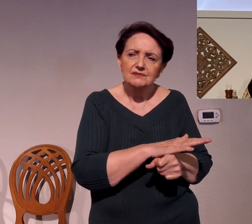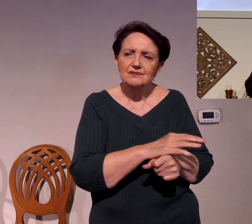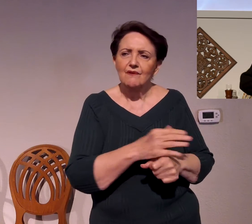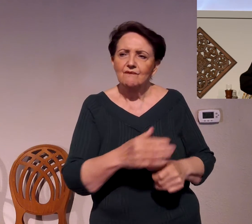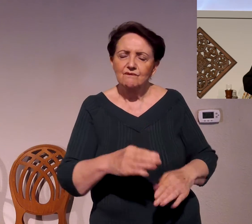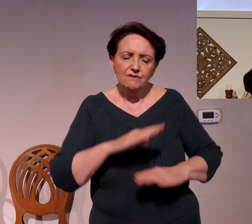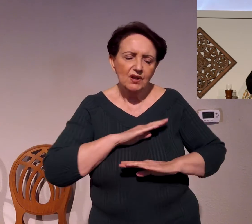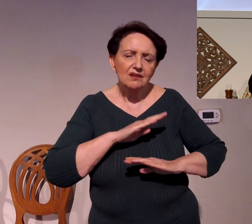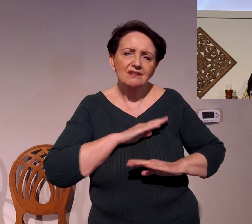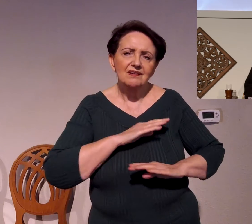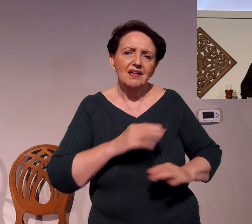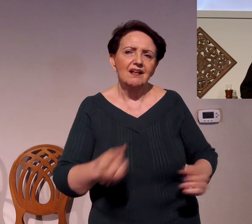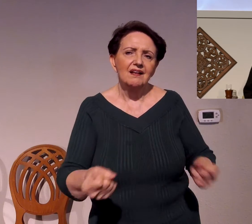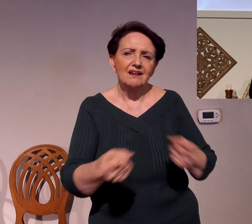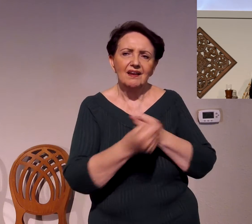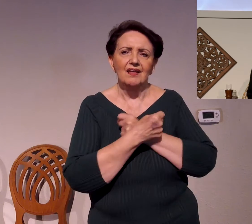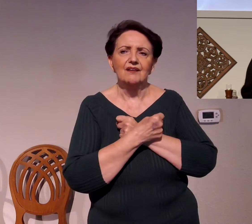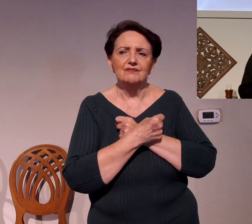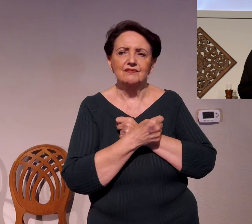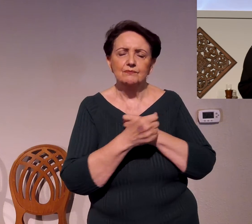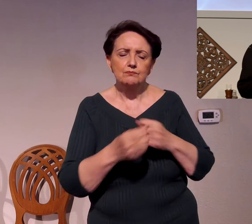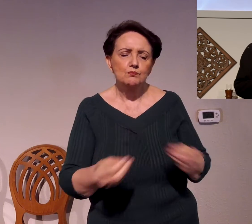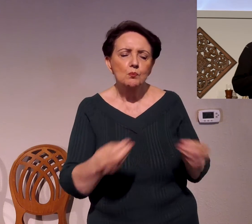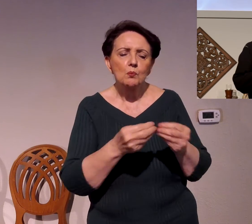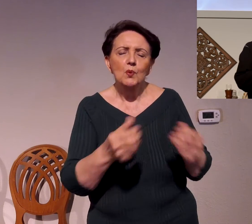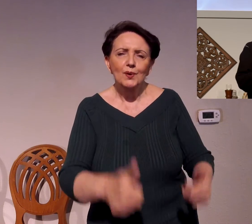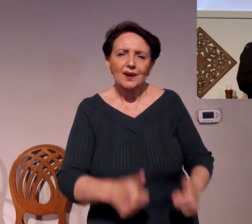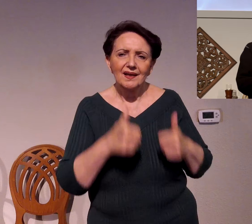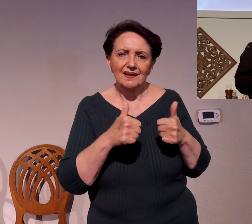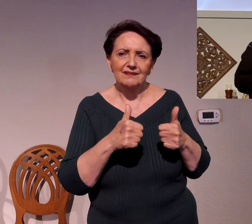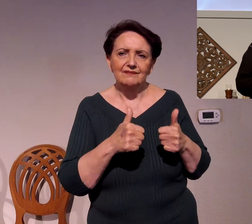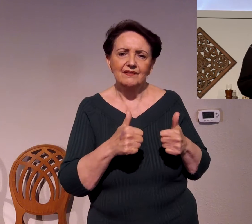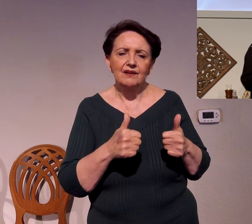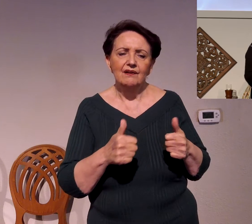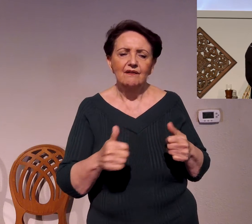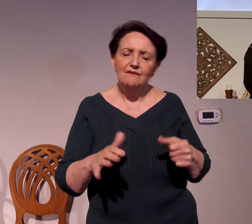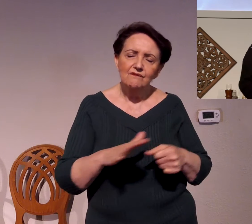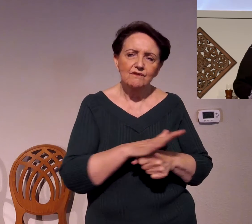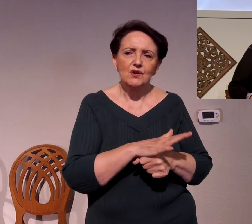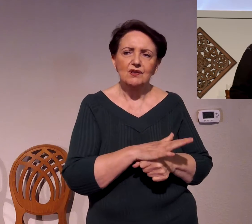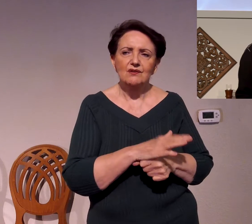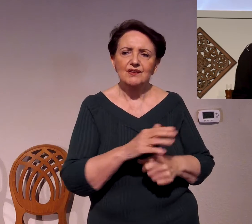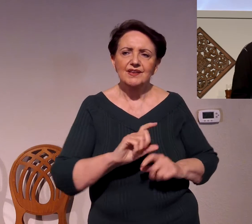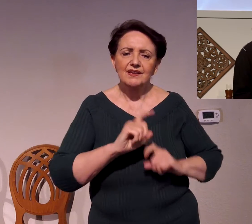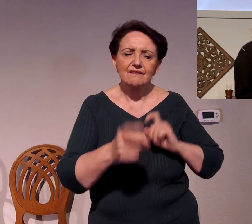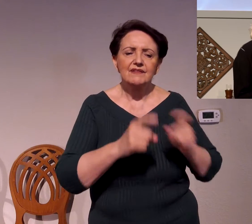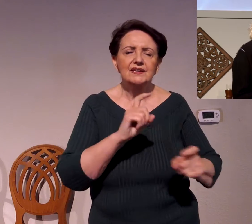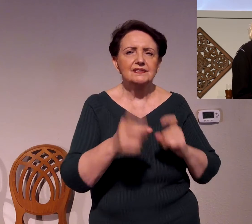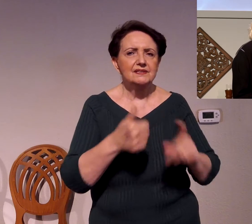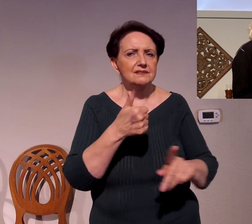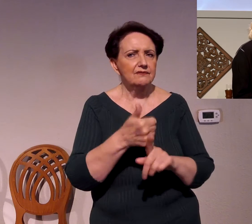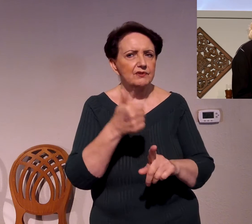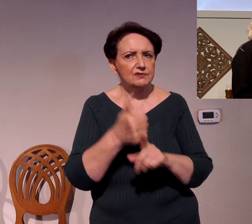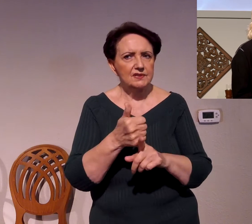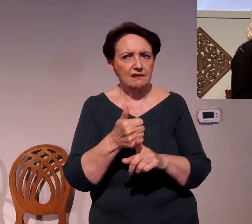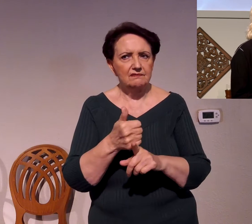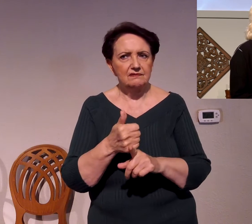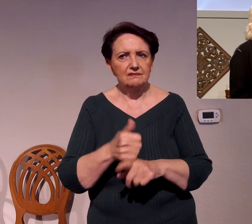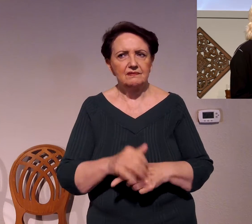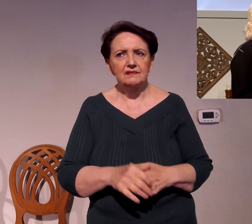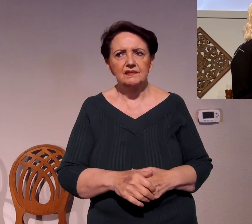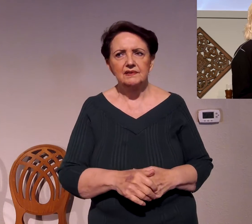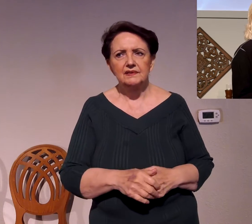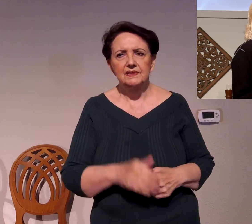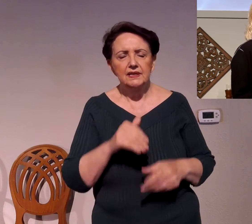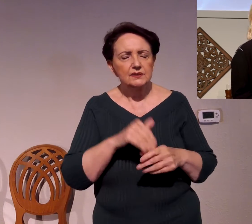A deeper, richer, fuller life. A deeper, richer, fuller givingness of ourselves